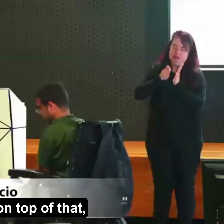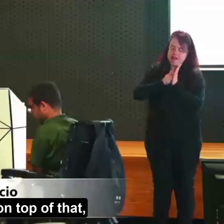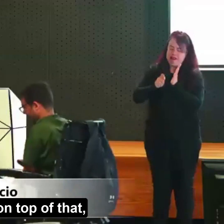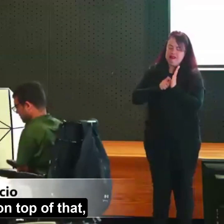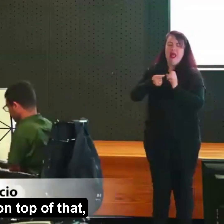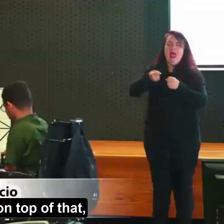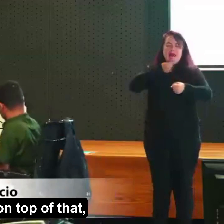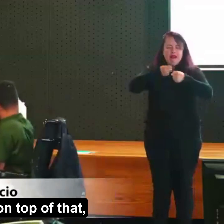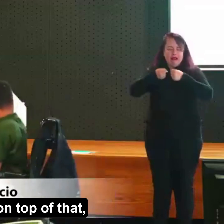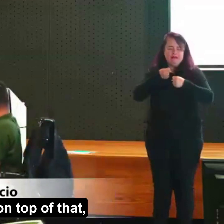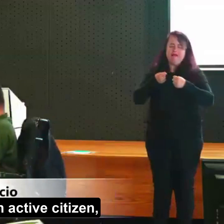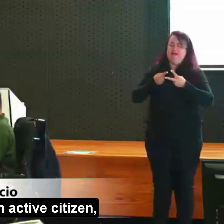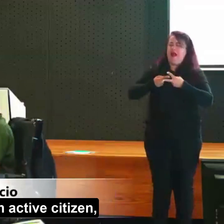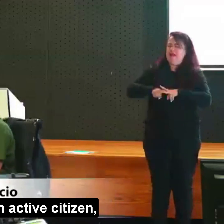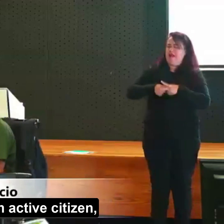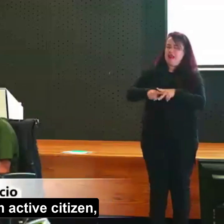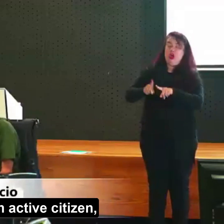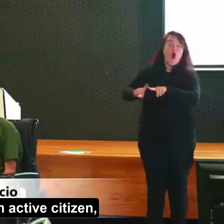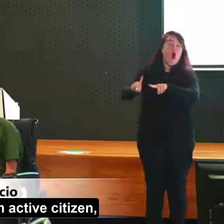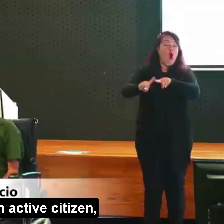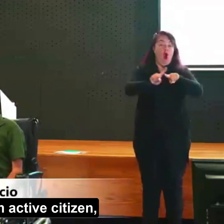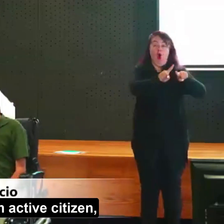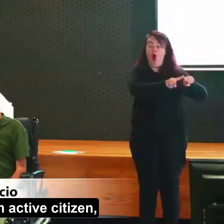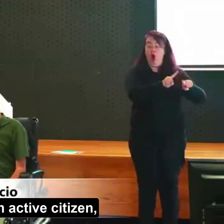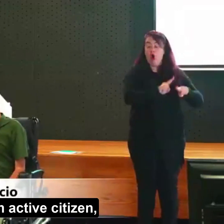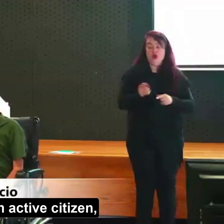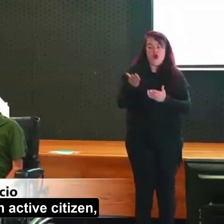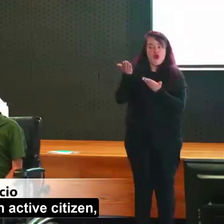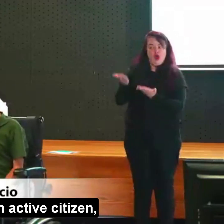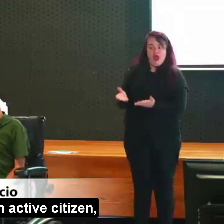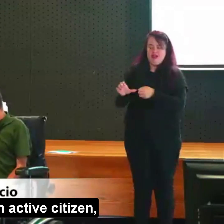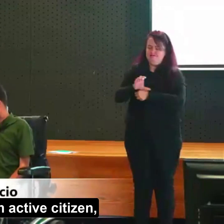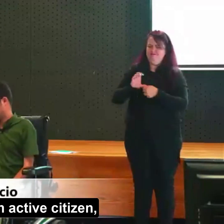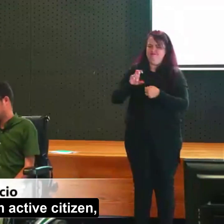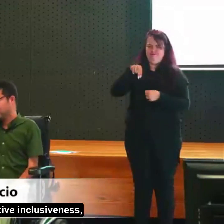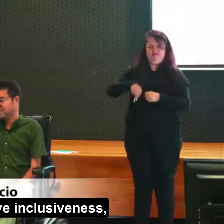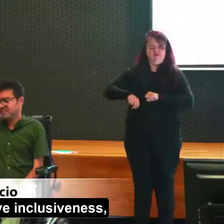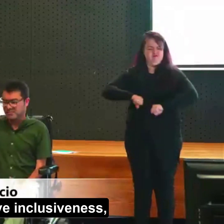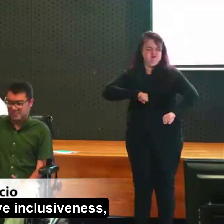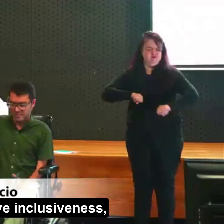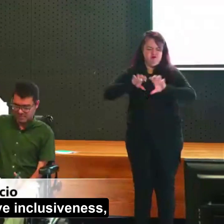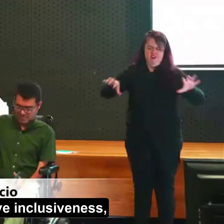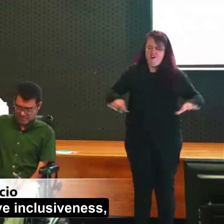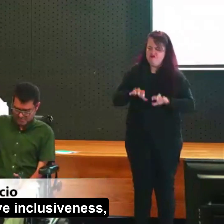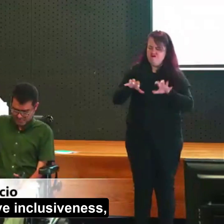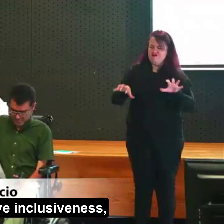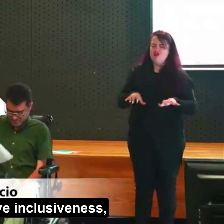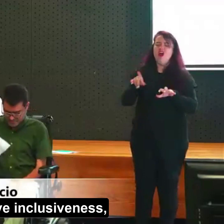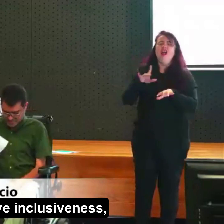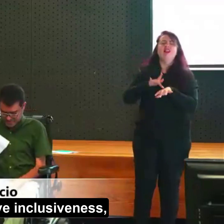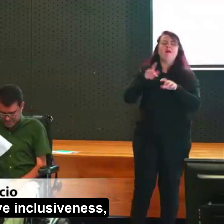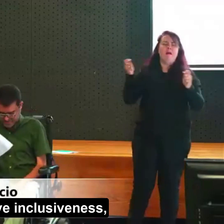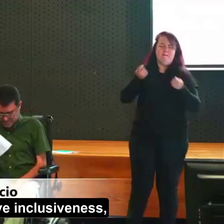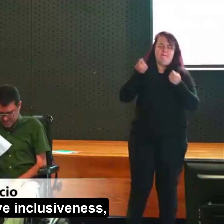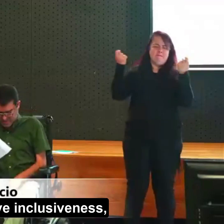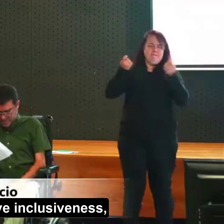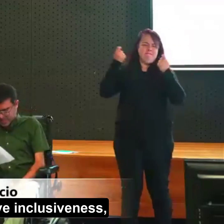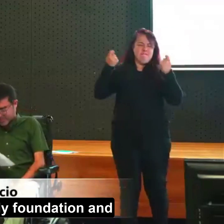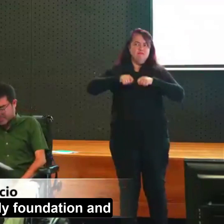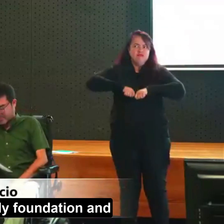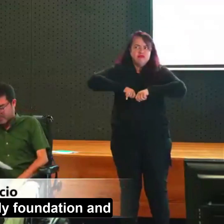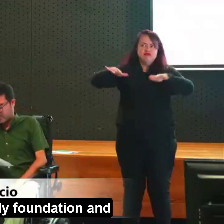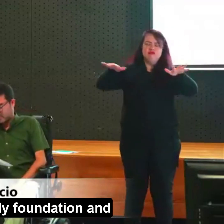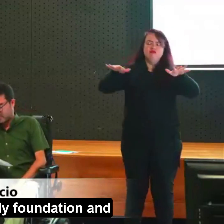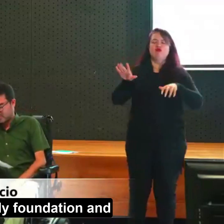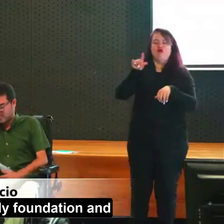workshops. And on top of that, he is an active citizen, promotive